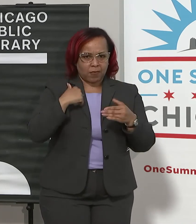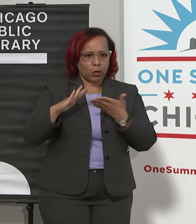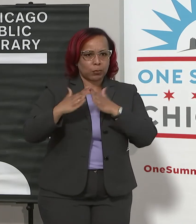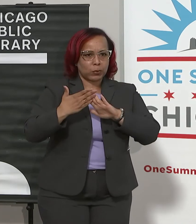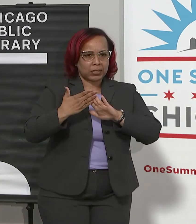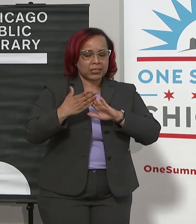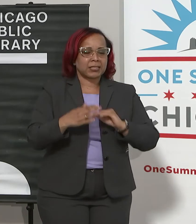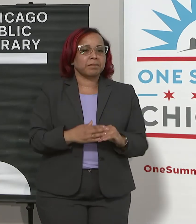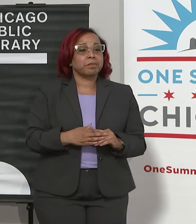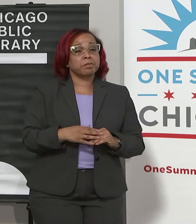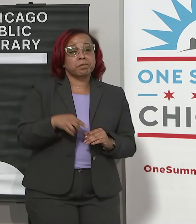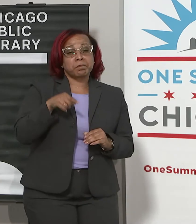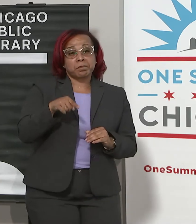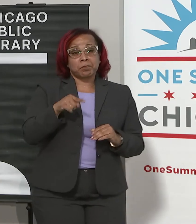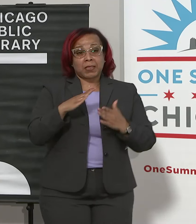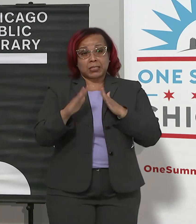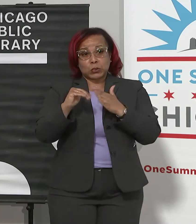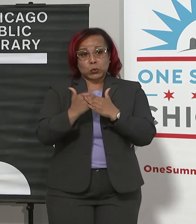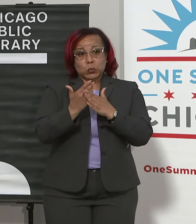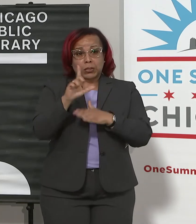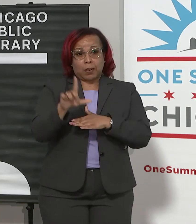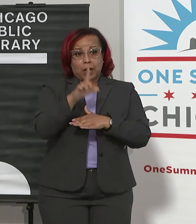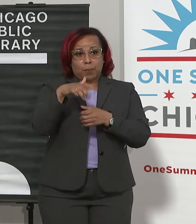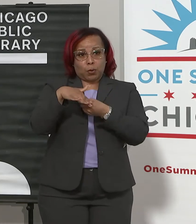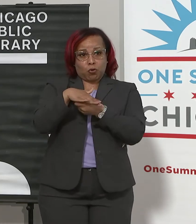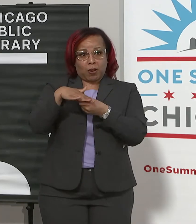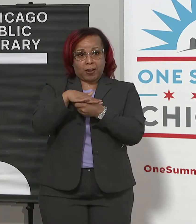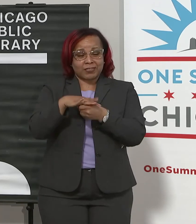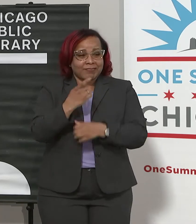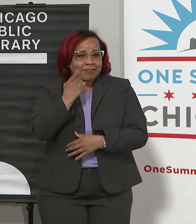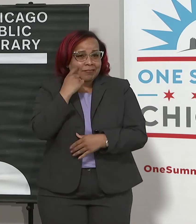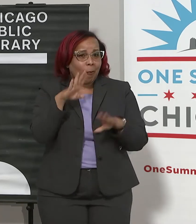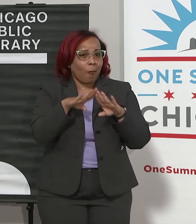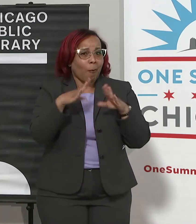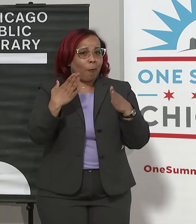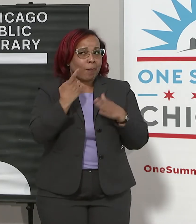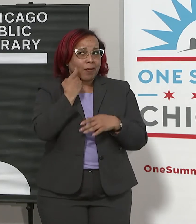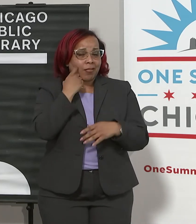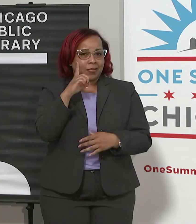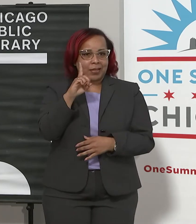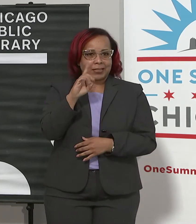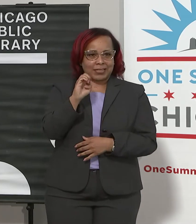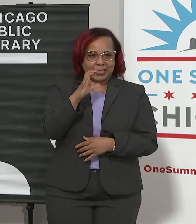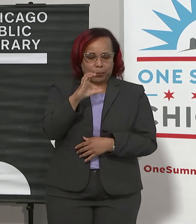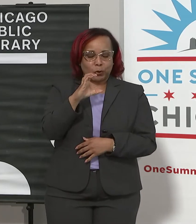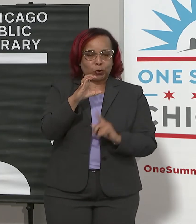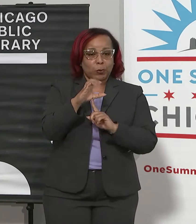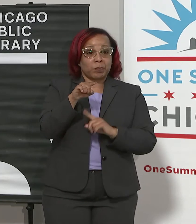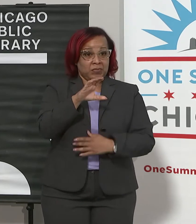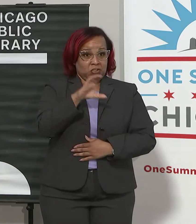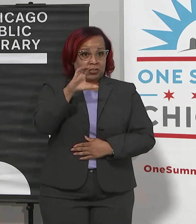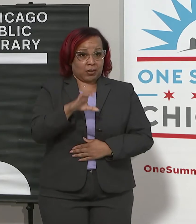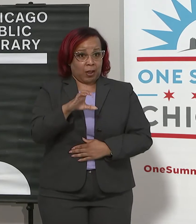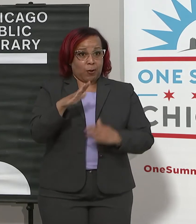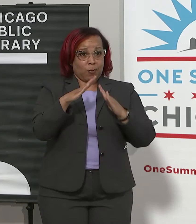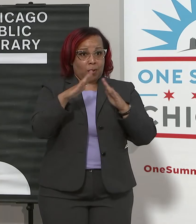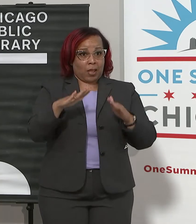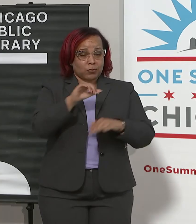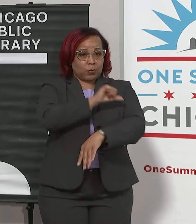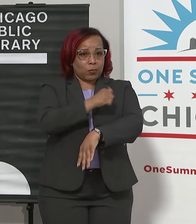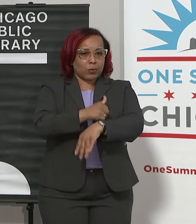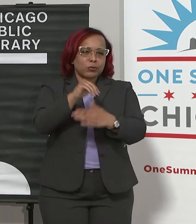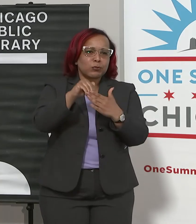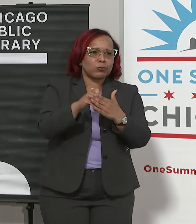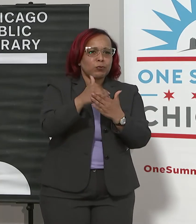communities. It's our city's newest library branch, having just opened last December. And it's Chicago Housing Authority's